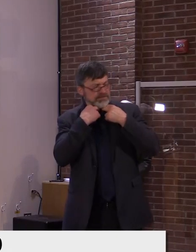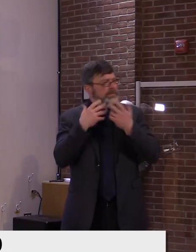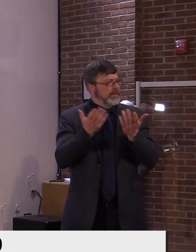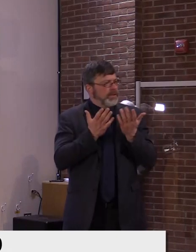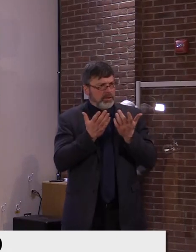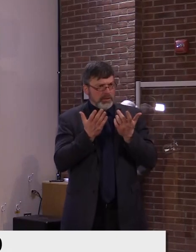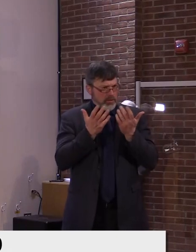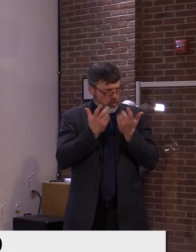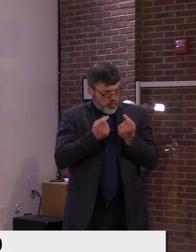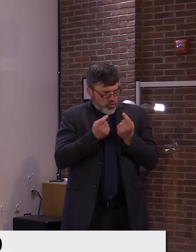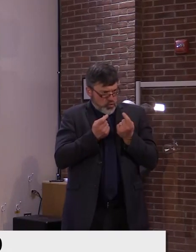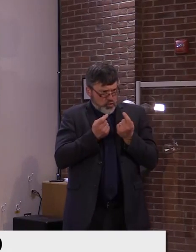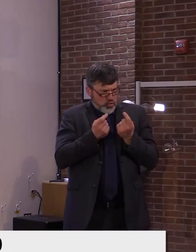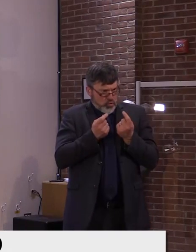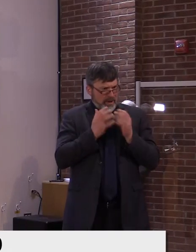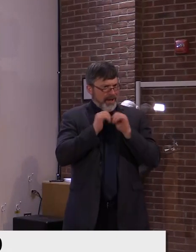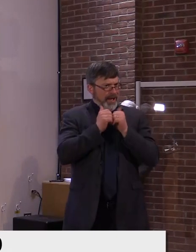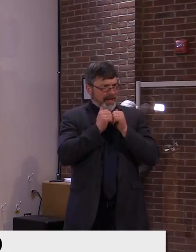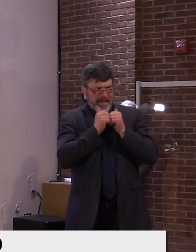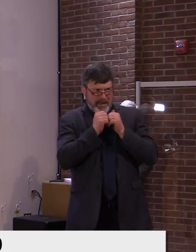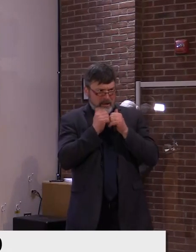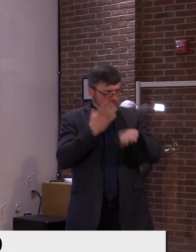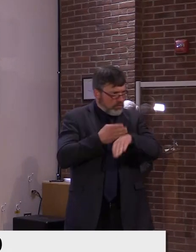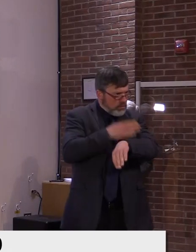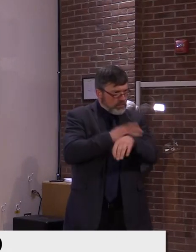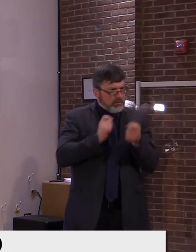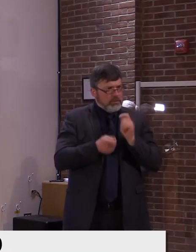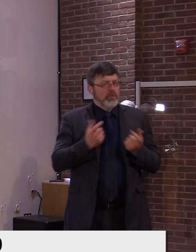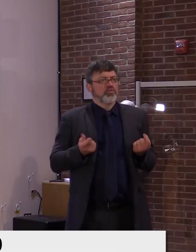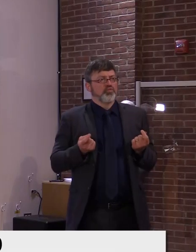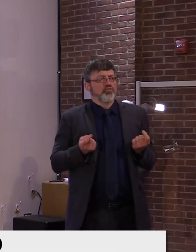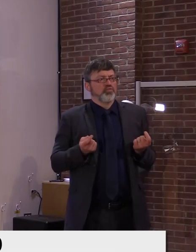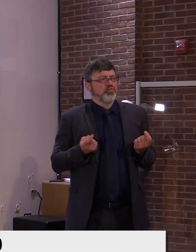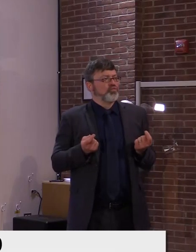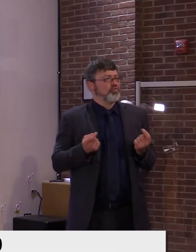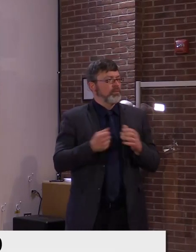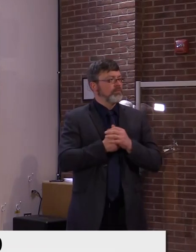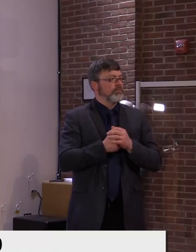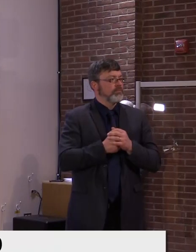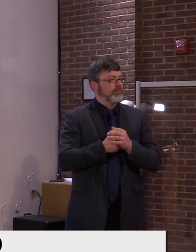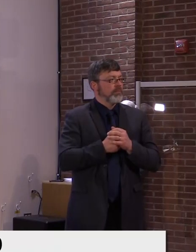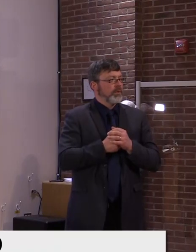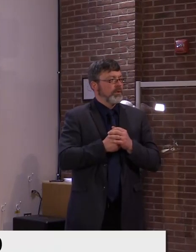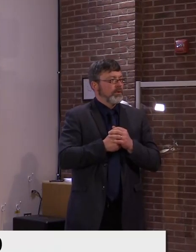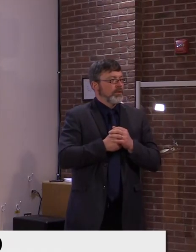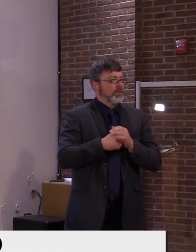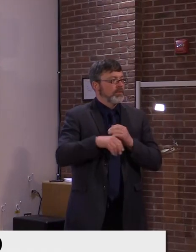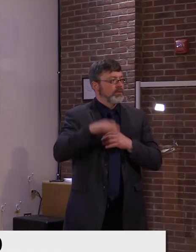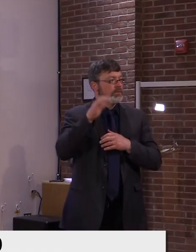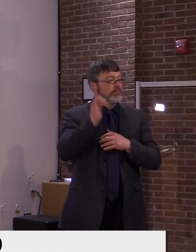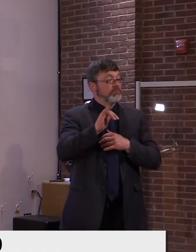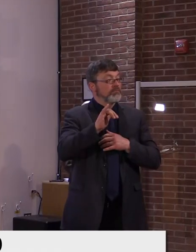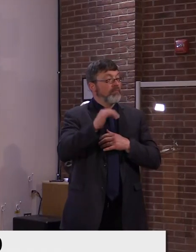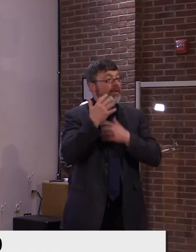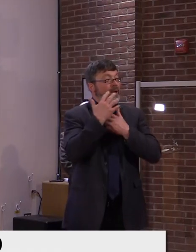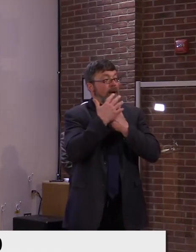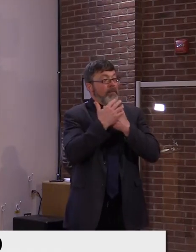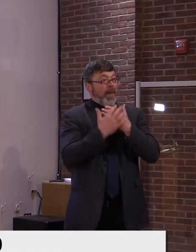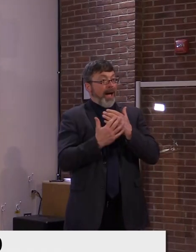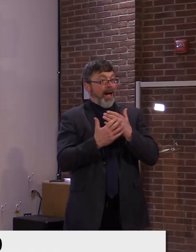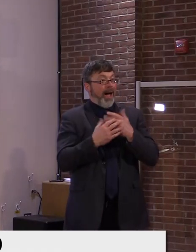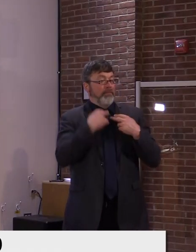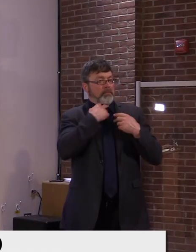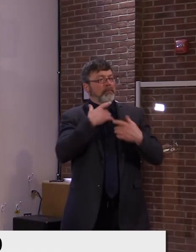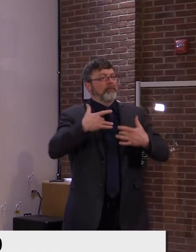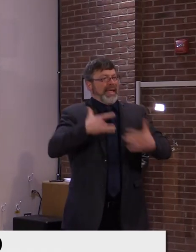are in unusual places. They're not as traditionally in the legs or traveling to the lungs, which would of course cause shortness